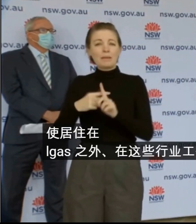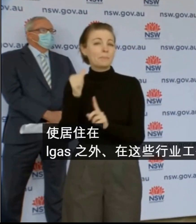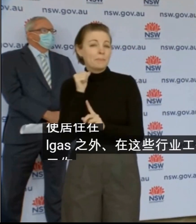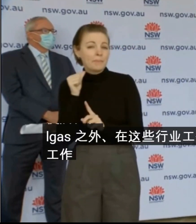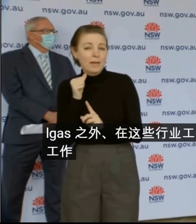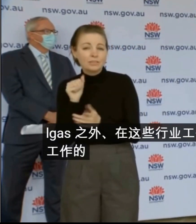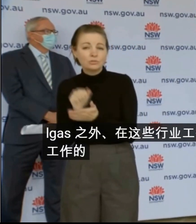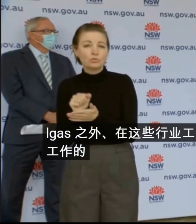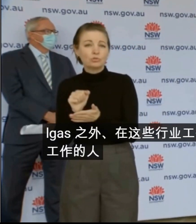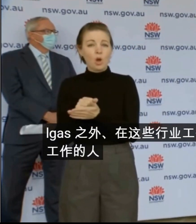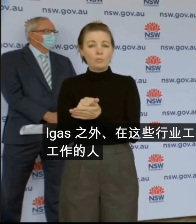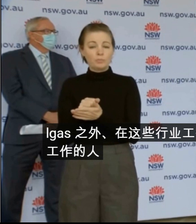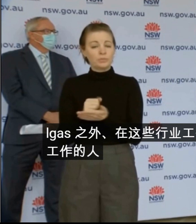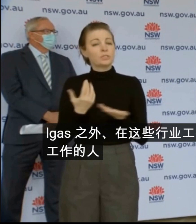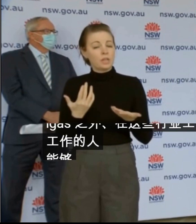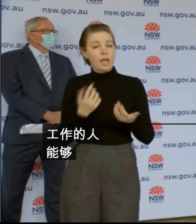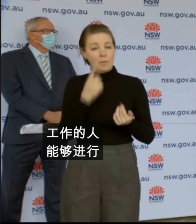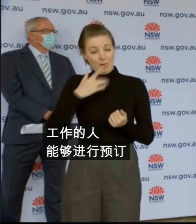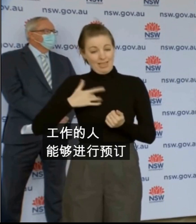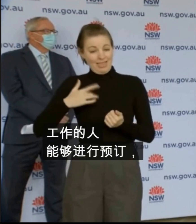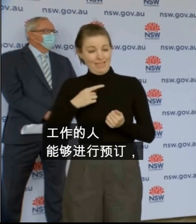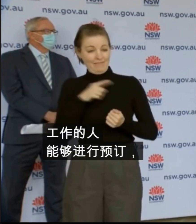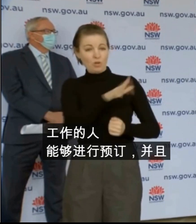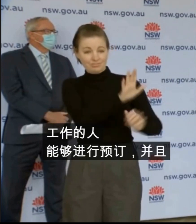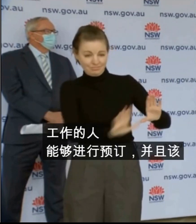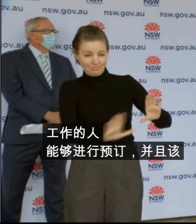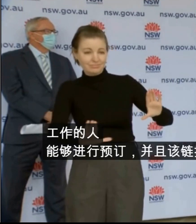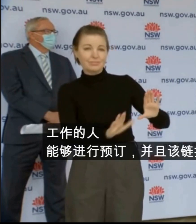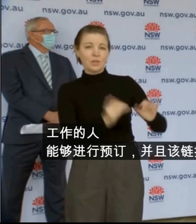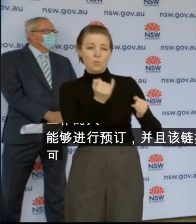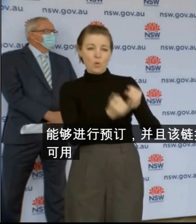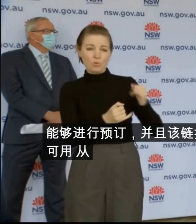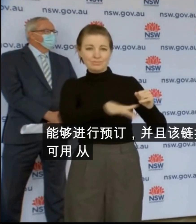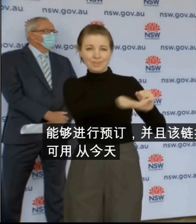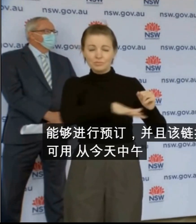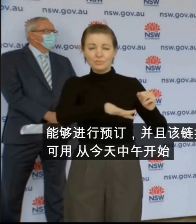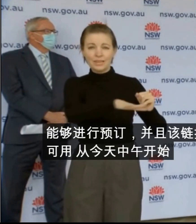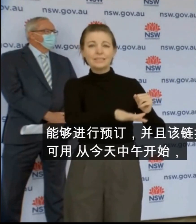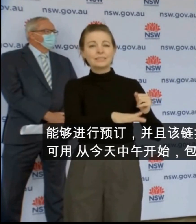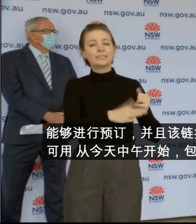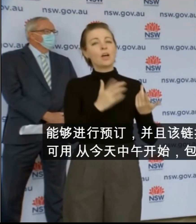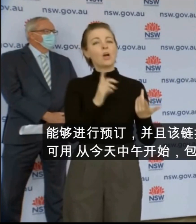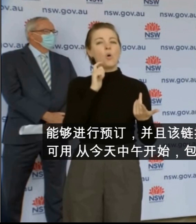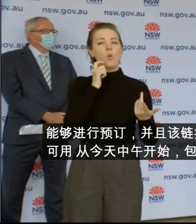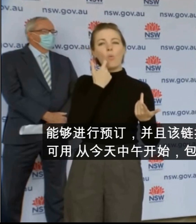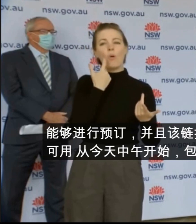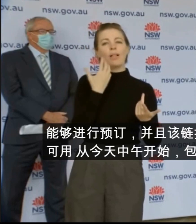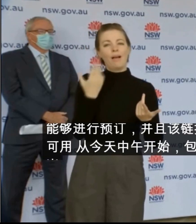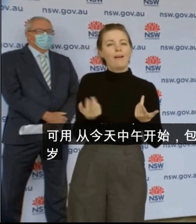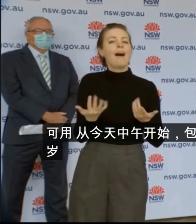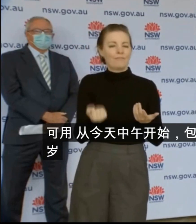industries but work within them to make a booking, and that link will be available, including for